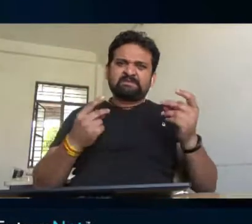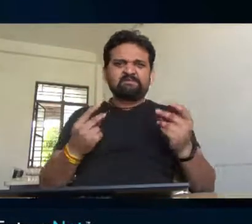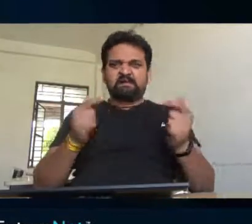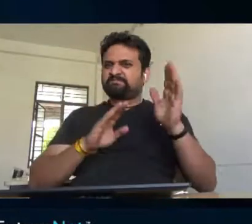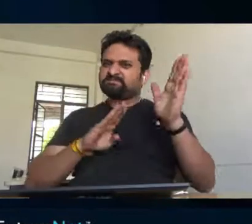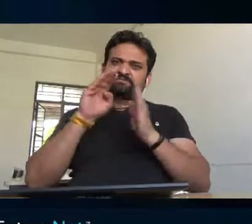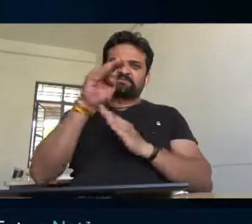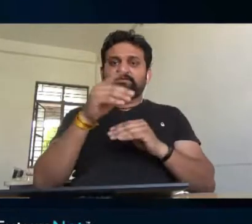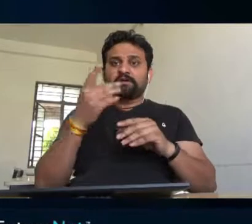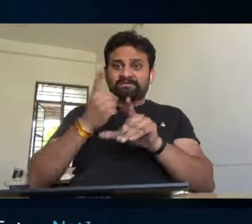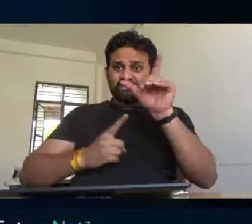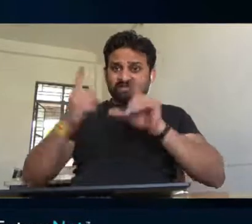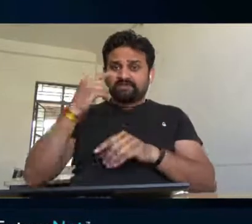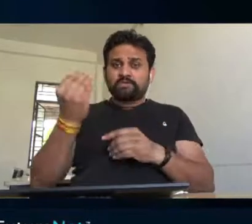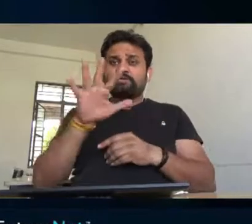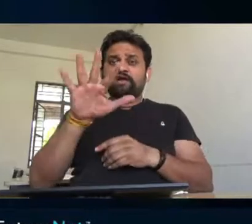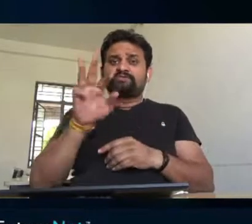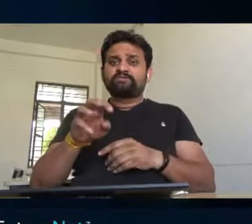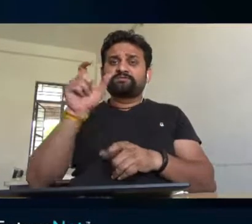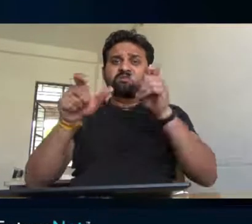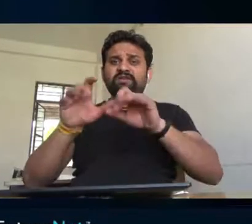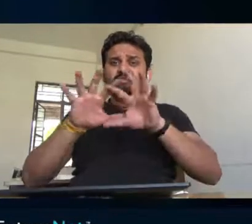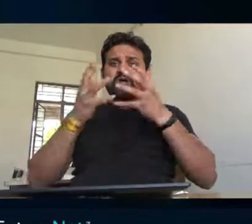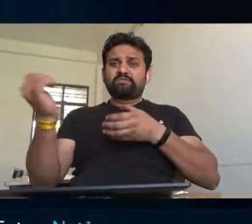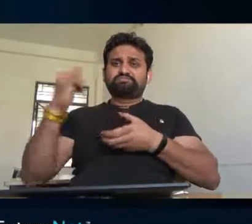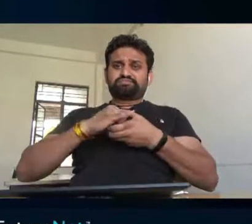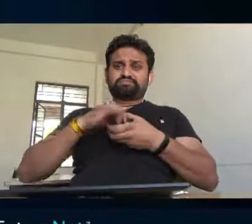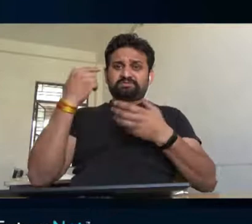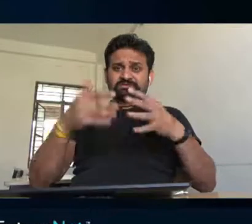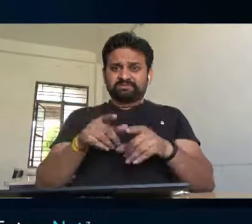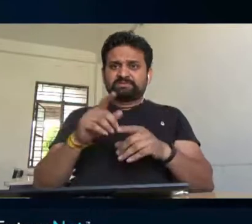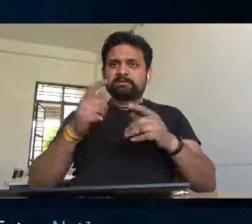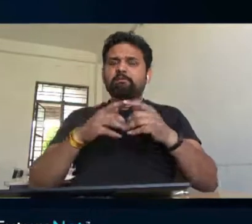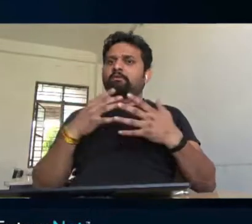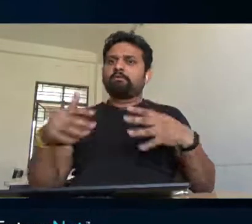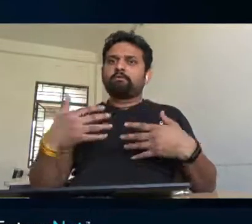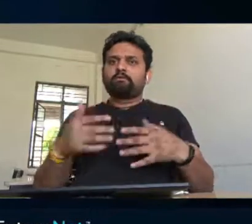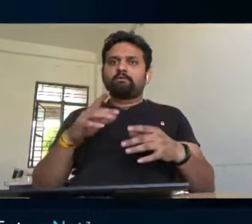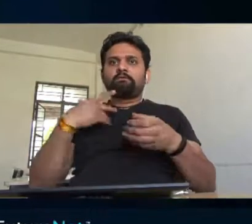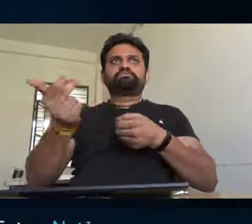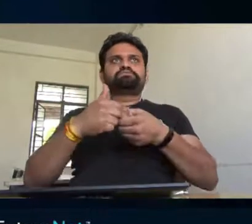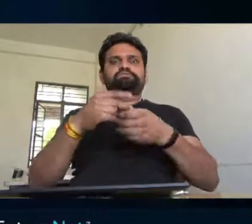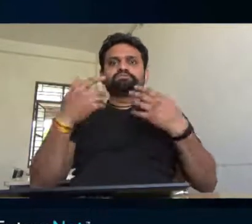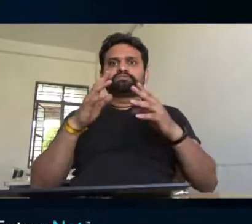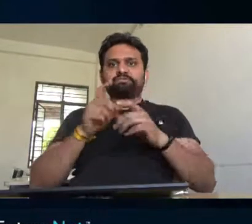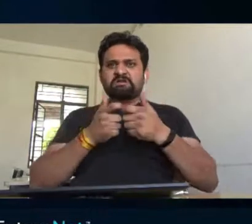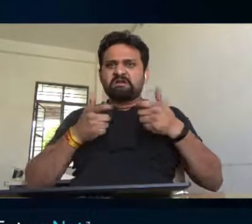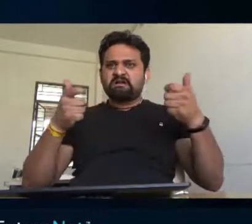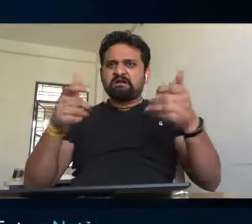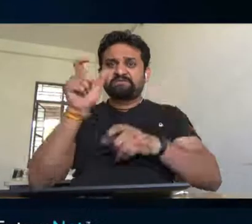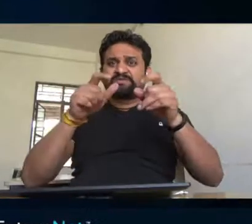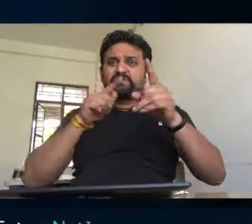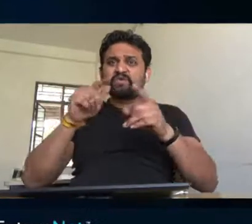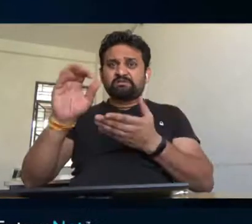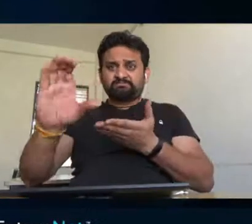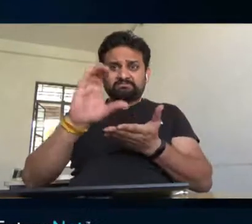time, ladies and gentlemen, be clever and buy your tickets early as possible, because for sure this year we will be sold